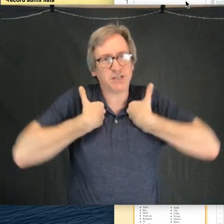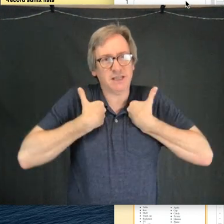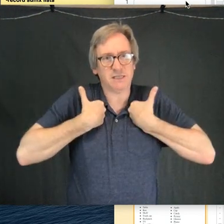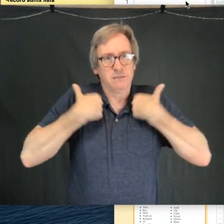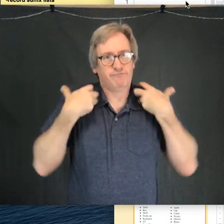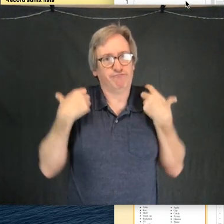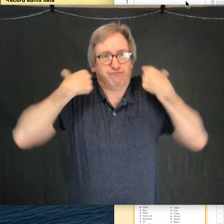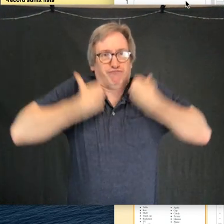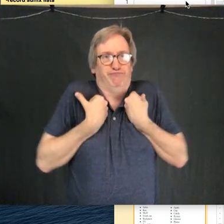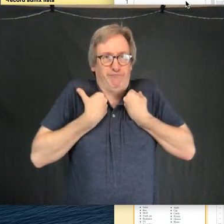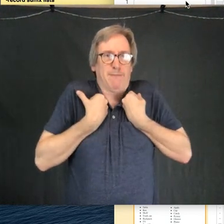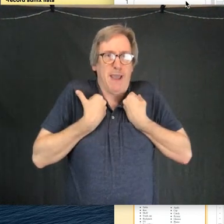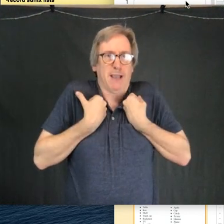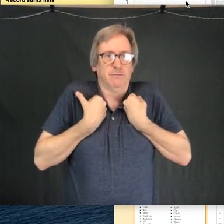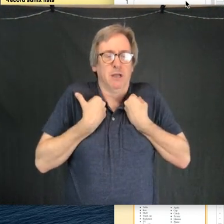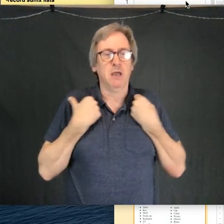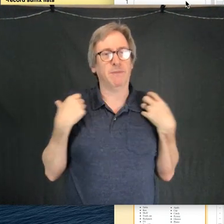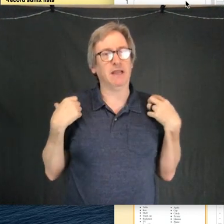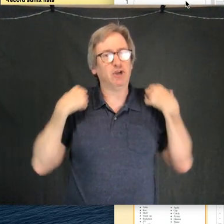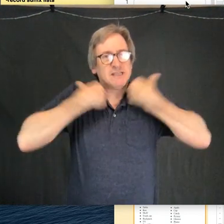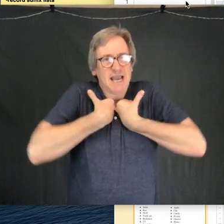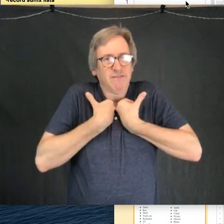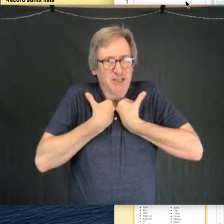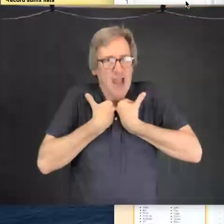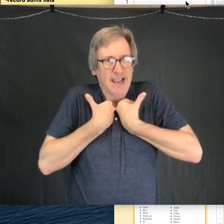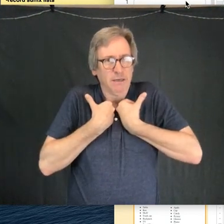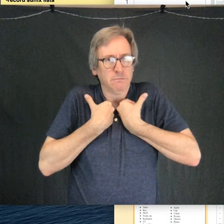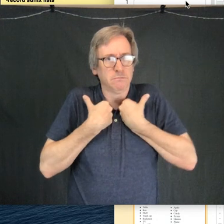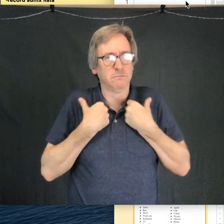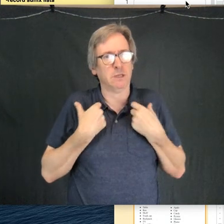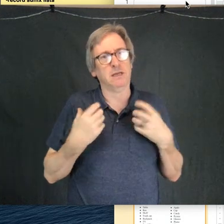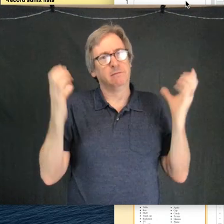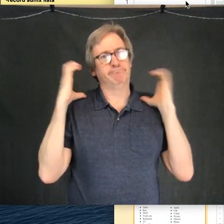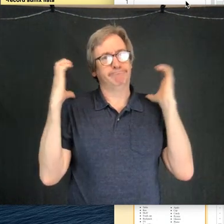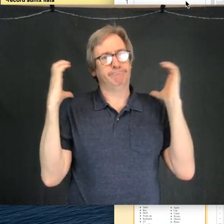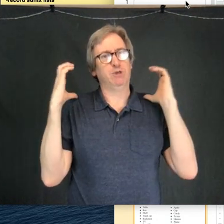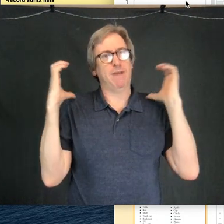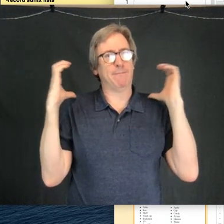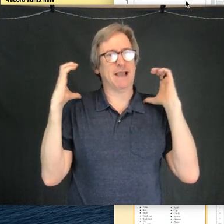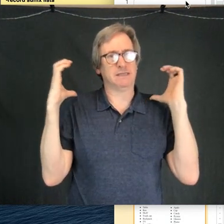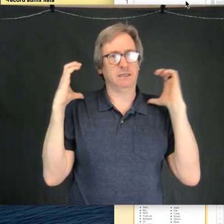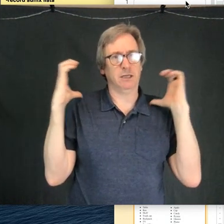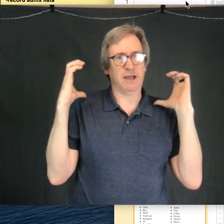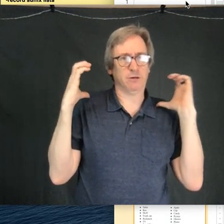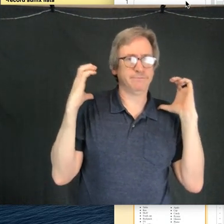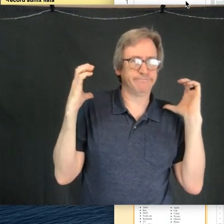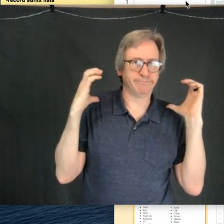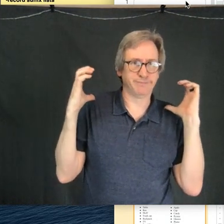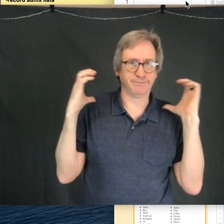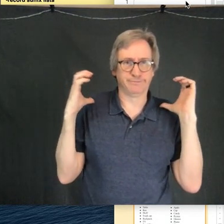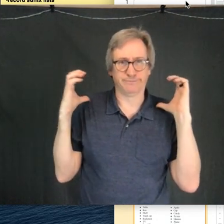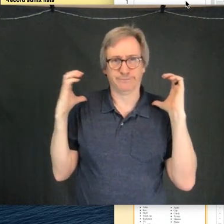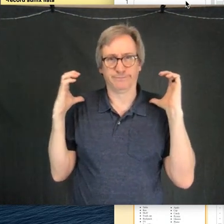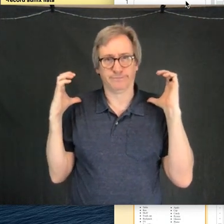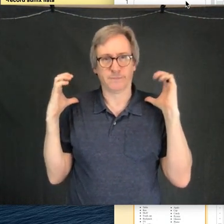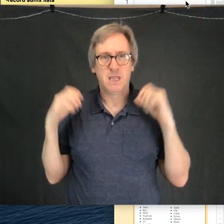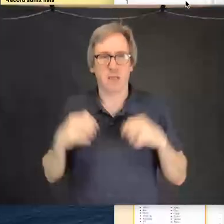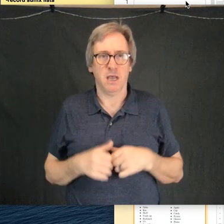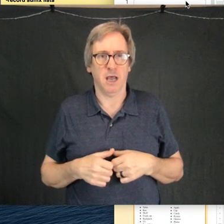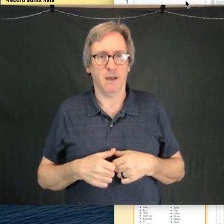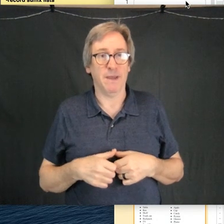Sometimes you'll see this, backpack, but it looks kind of like jacket. So backpack's a little better.